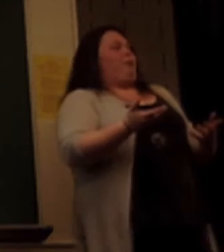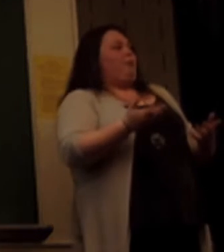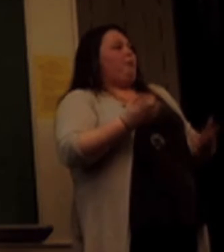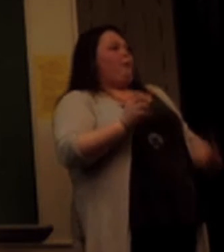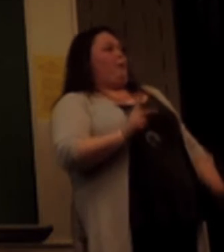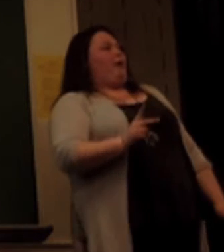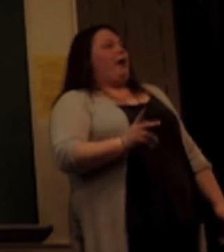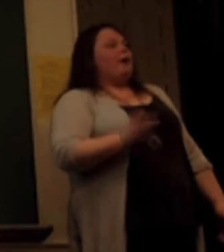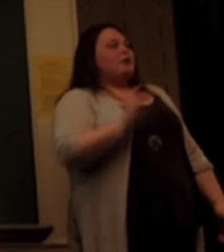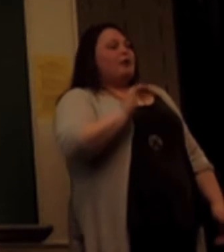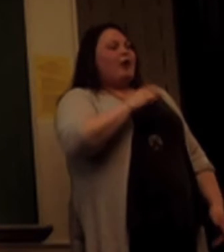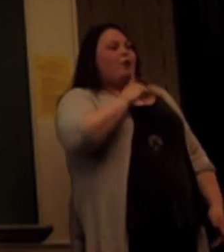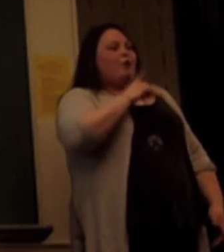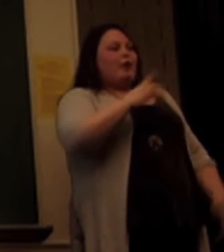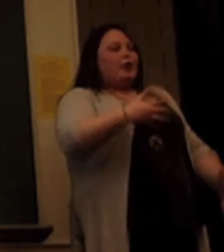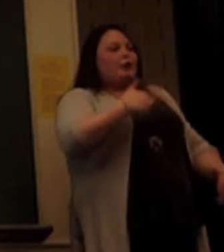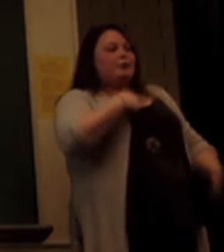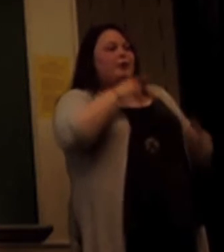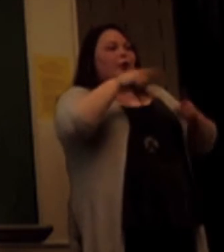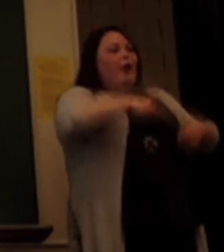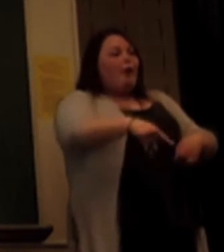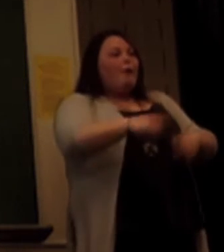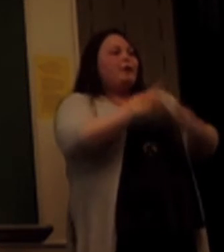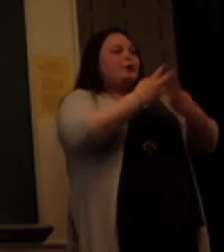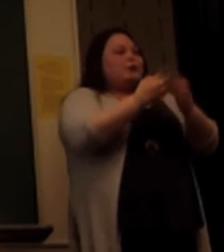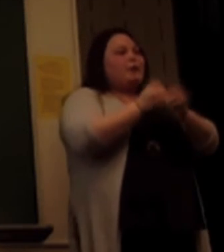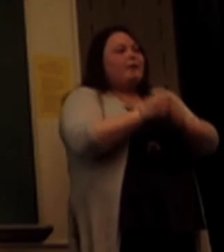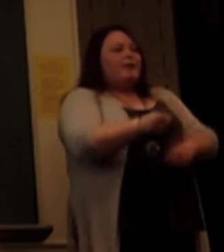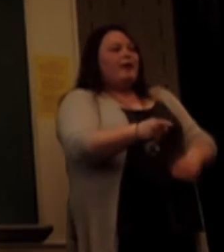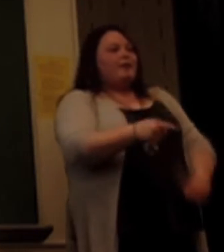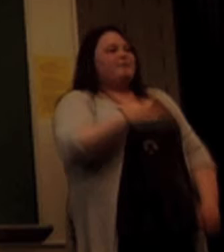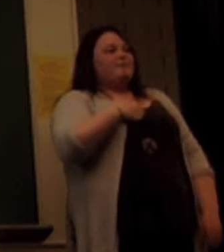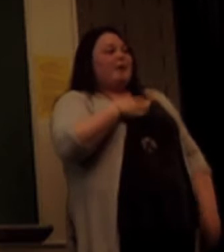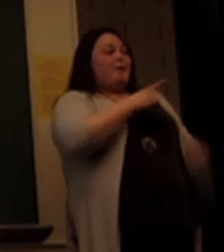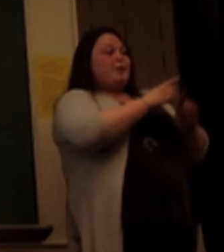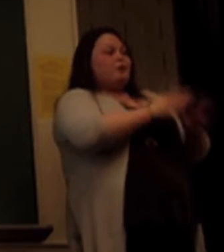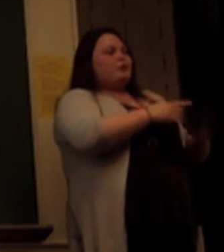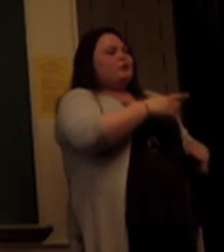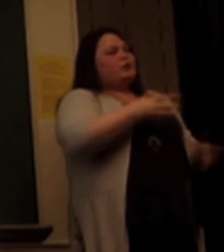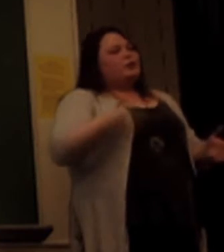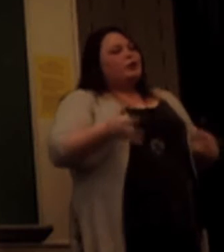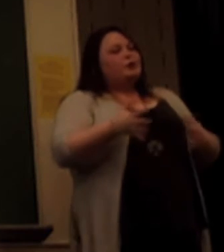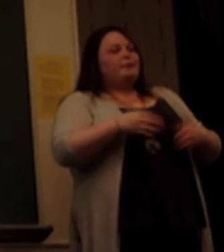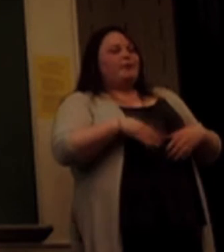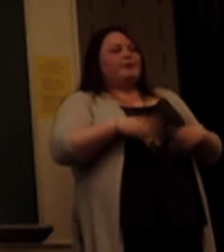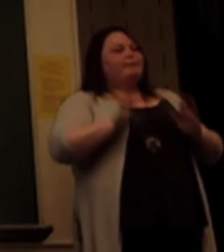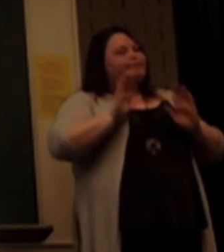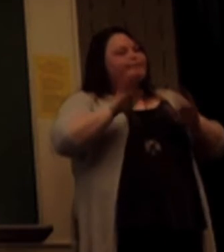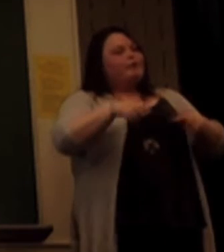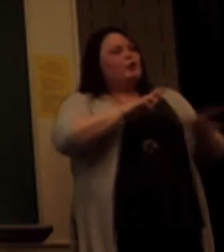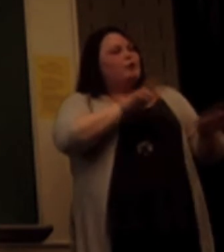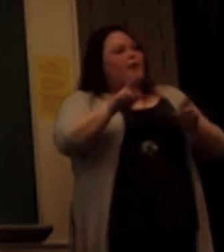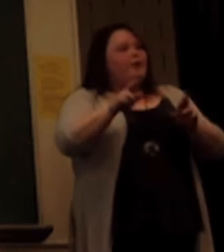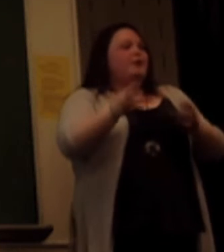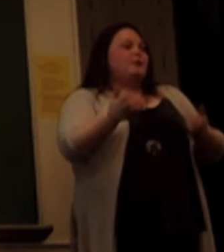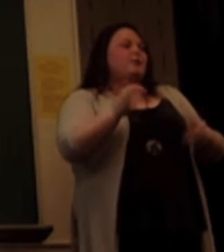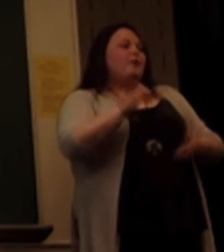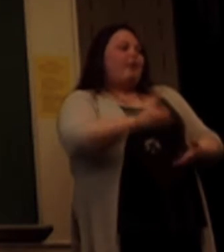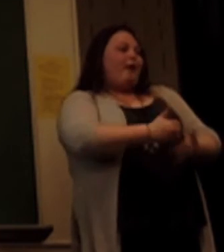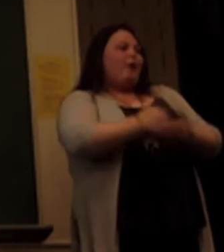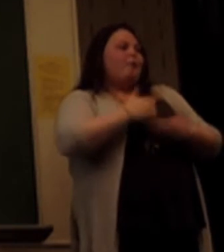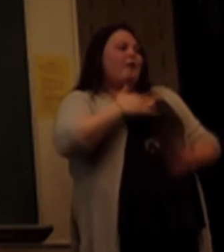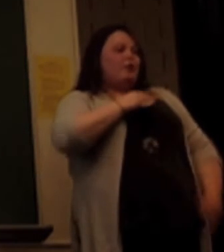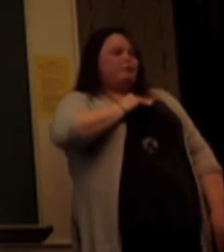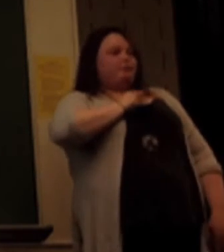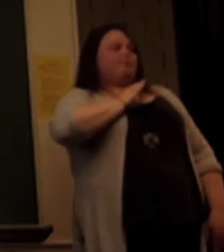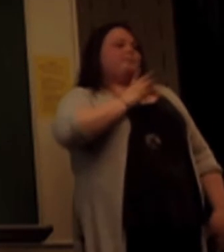of nerve-wracking. And I didn't want to do that myself, but Barbara really pushed me. And then there was another one where we were doing a dental